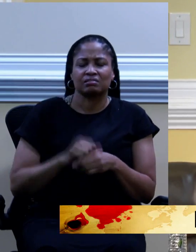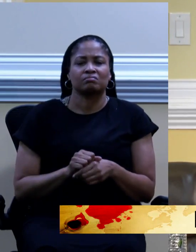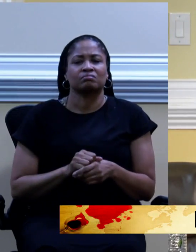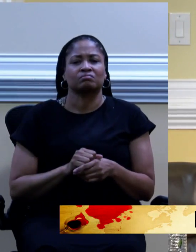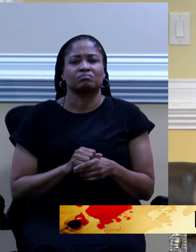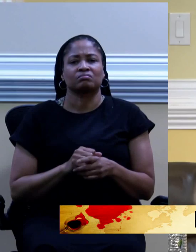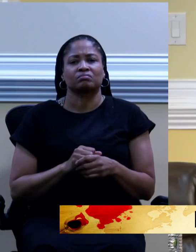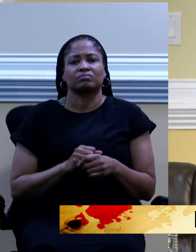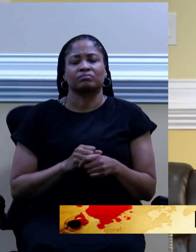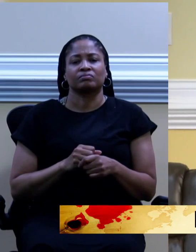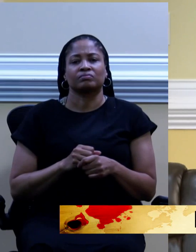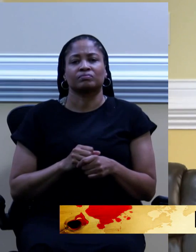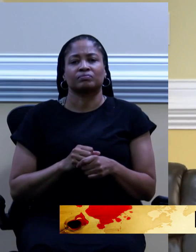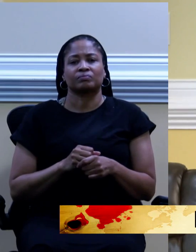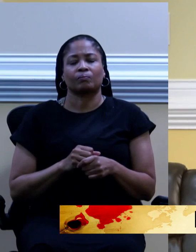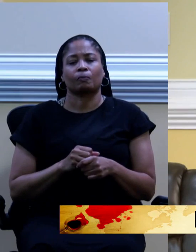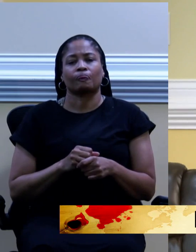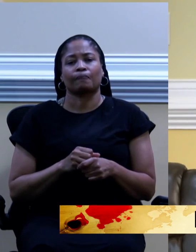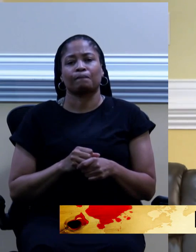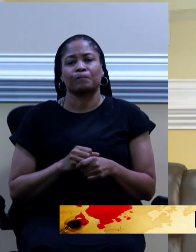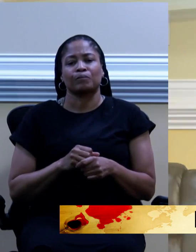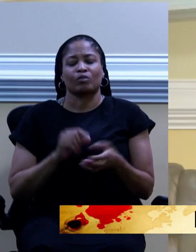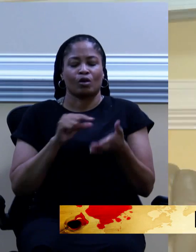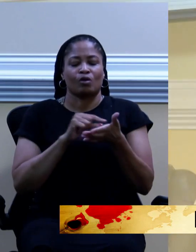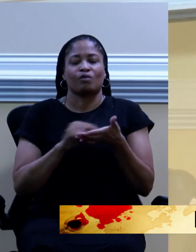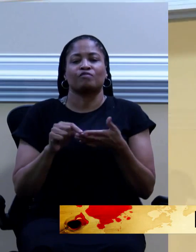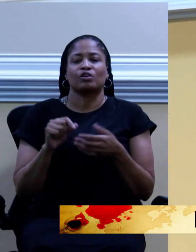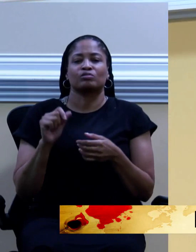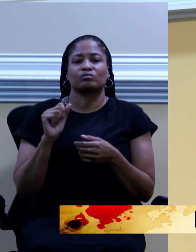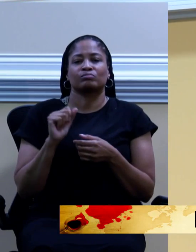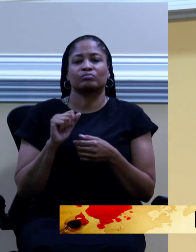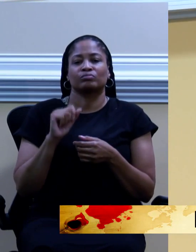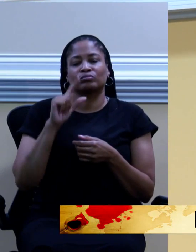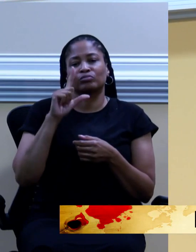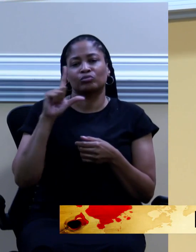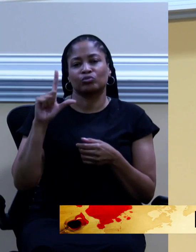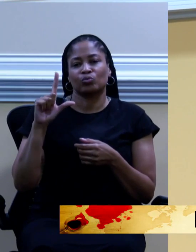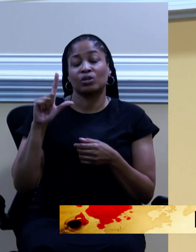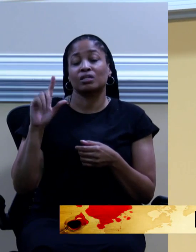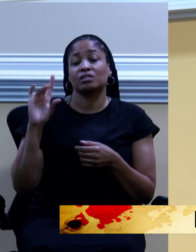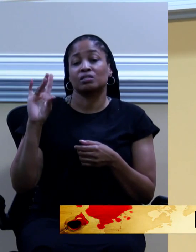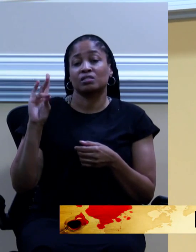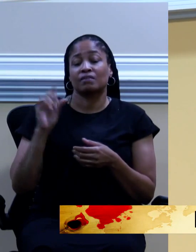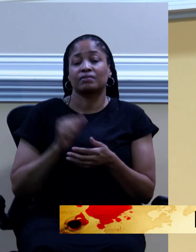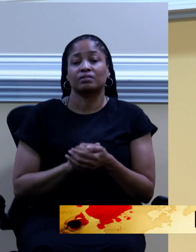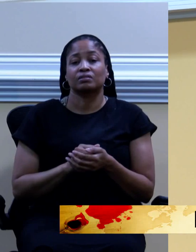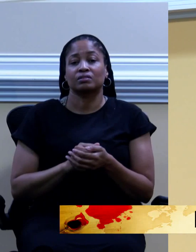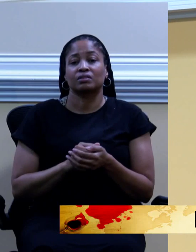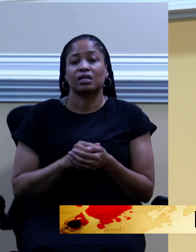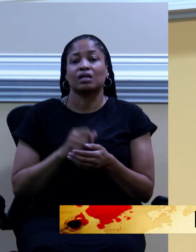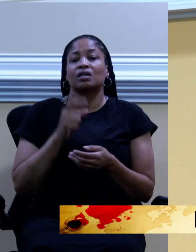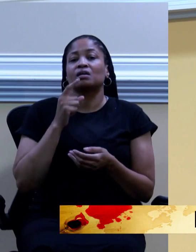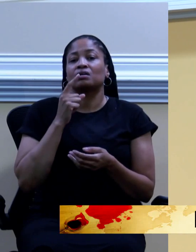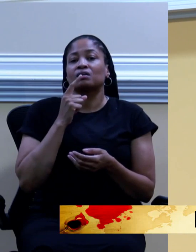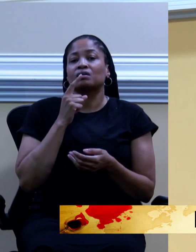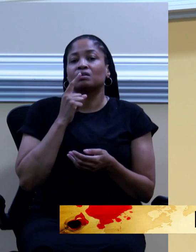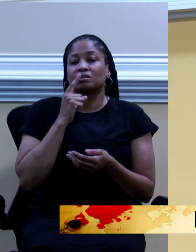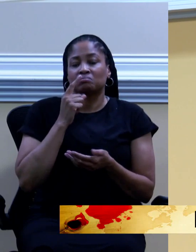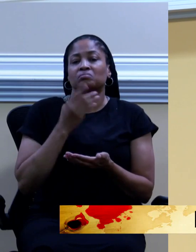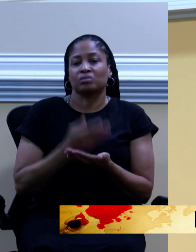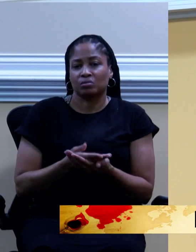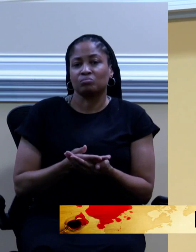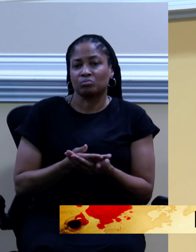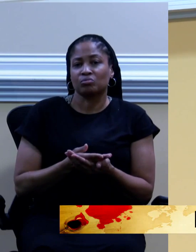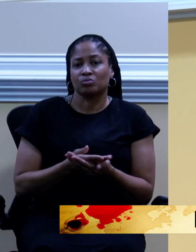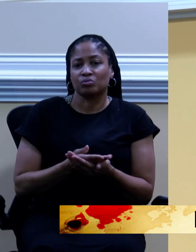ground. But go ahead and read. Verse 27. And he shall confirm the covenant with many for 1 week. Not